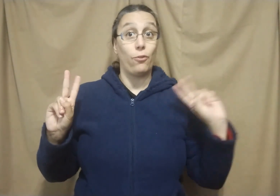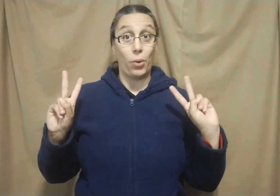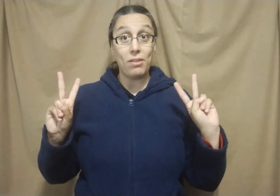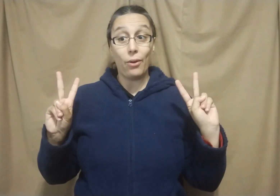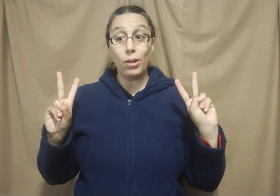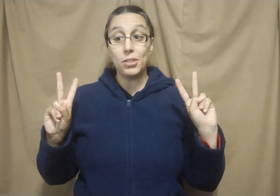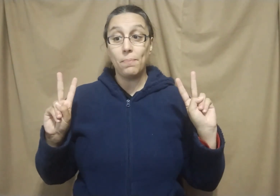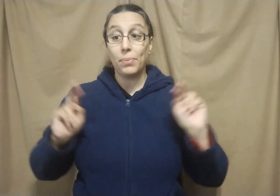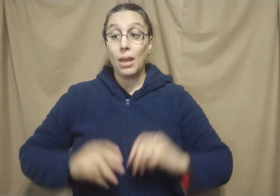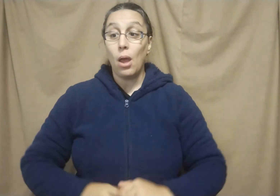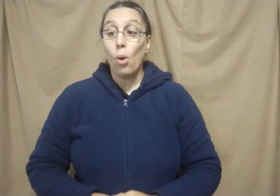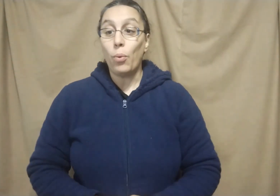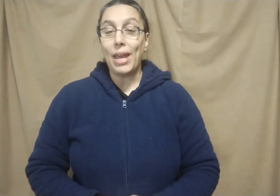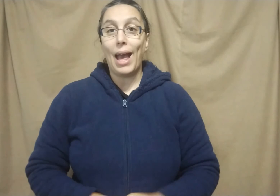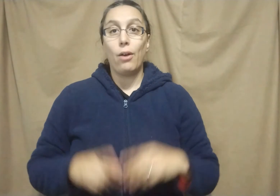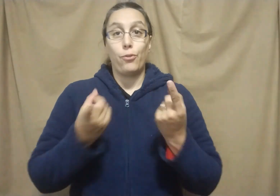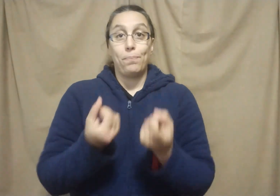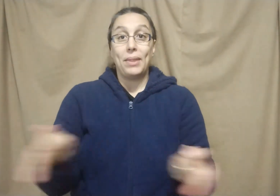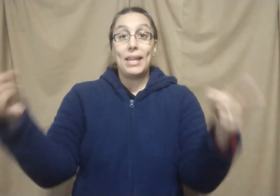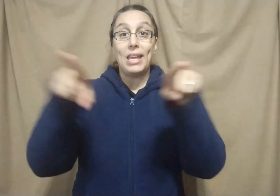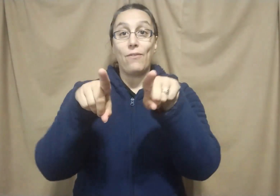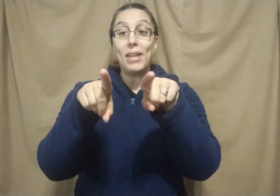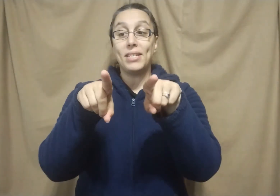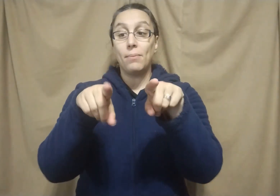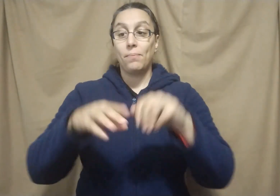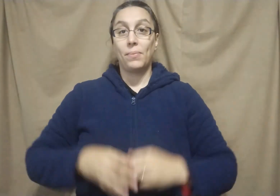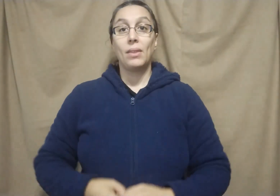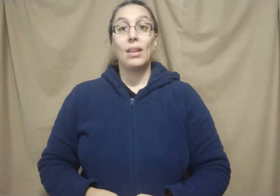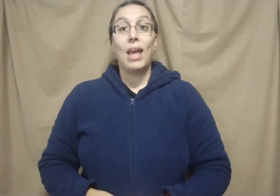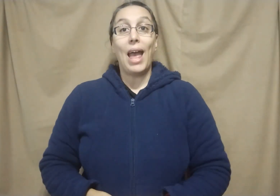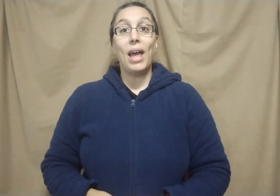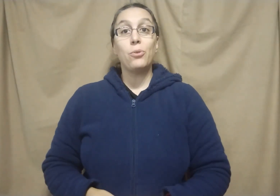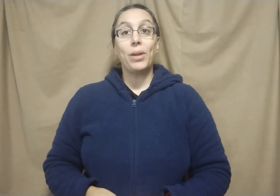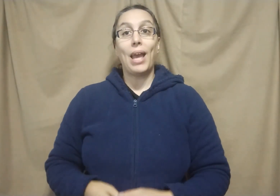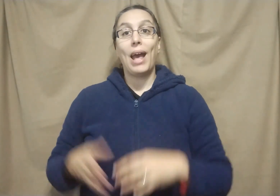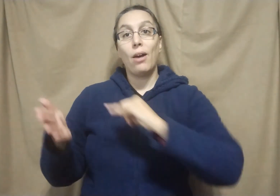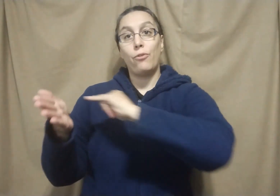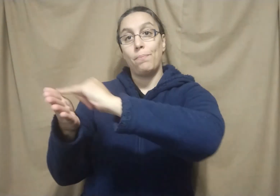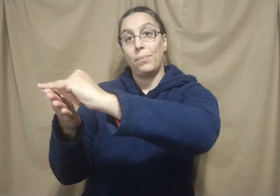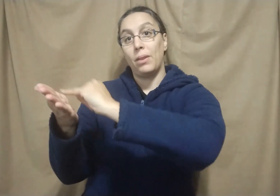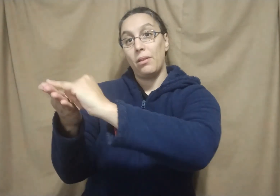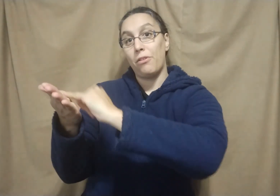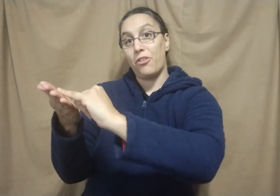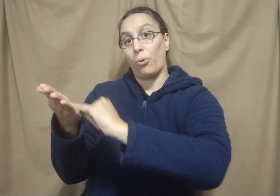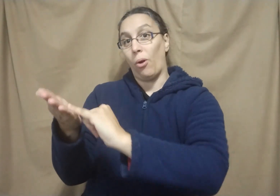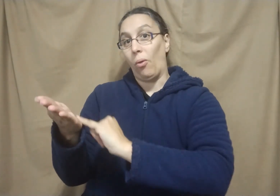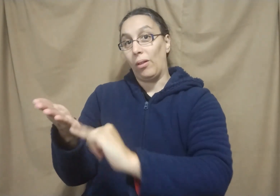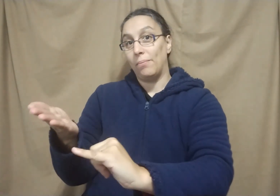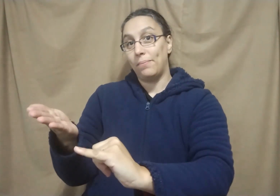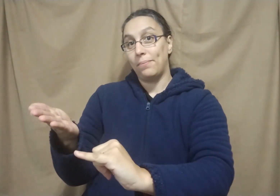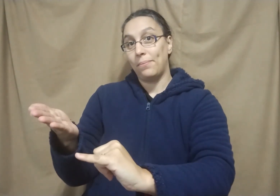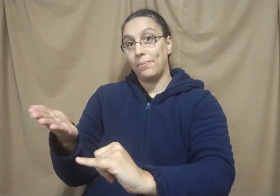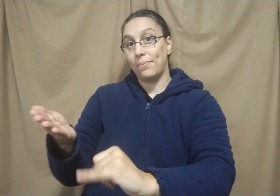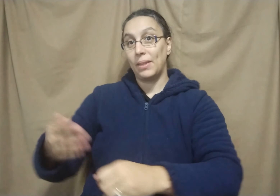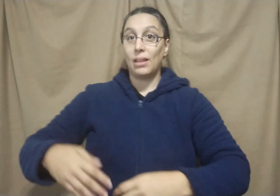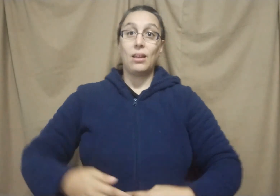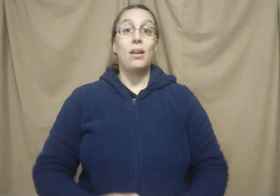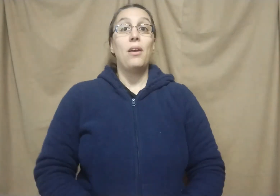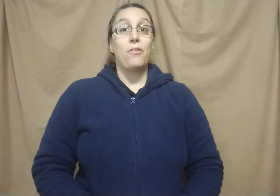voice herald. We have event, and we have scroll. So there